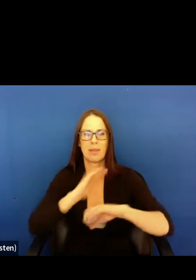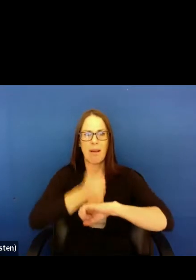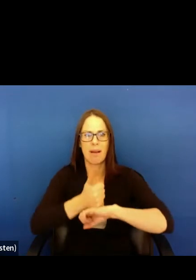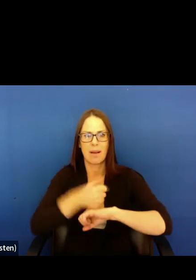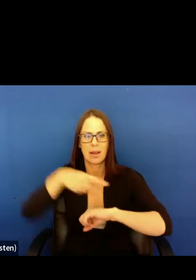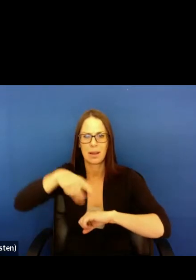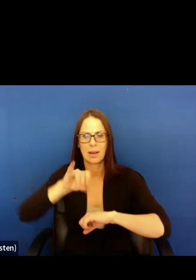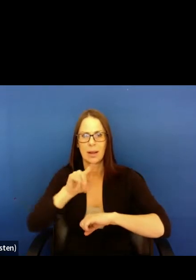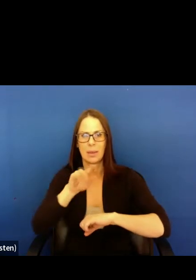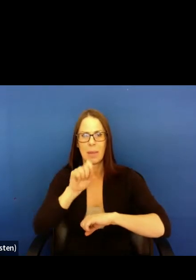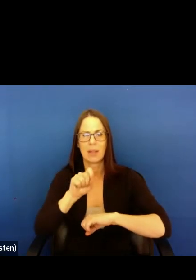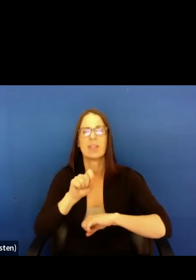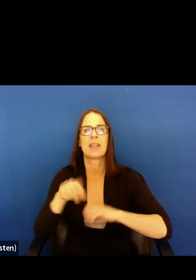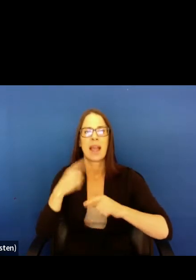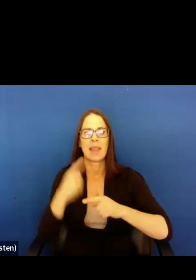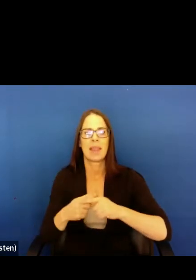all infill.